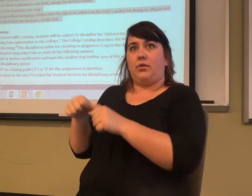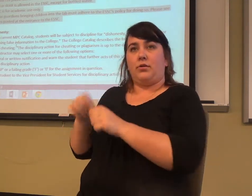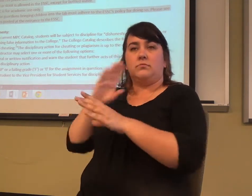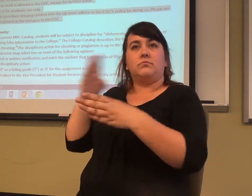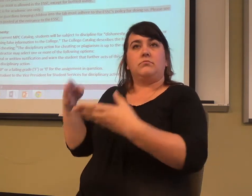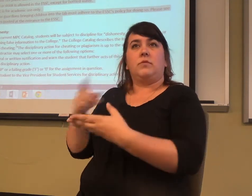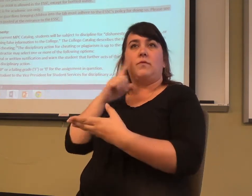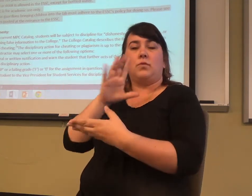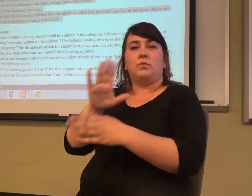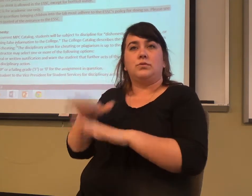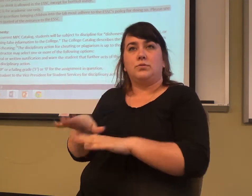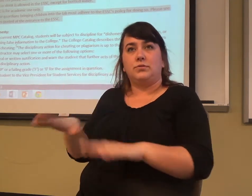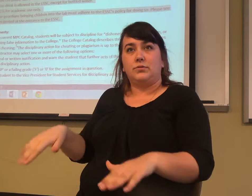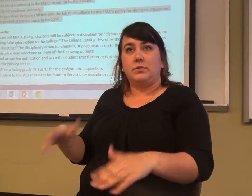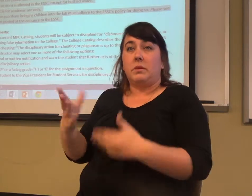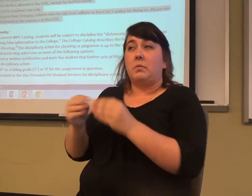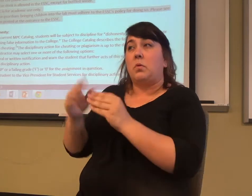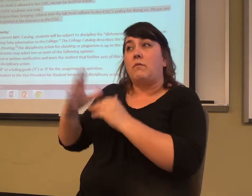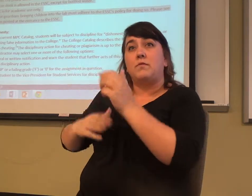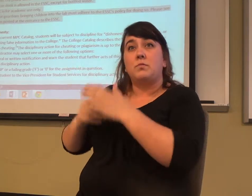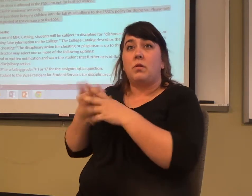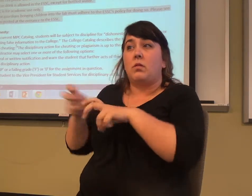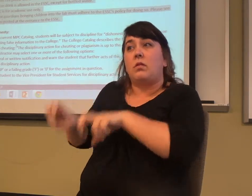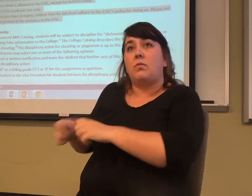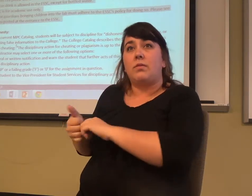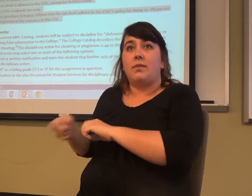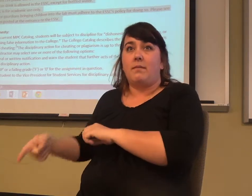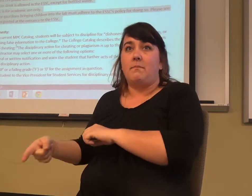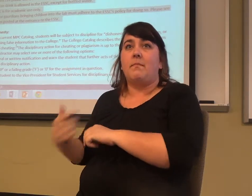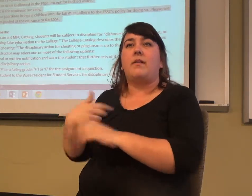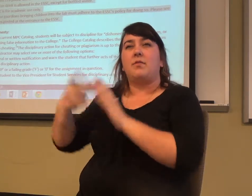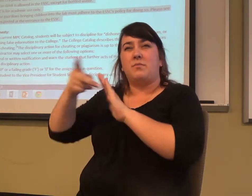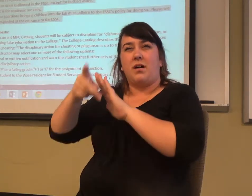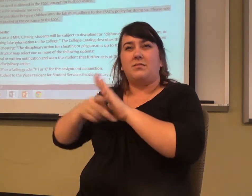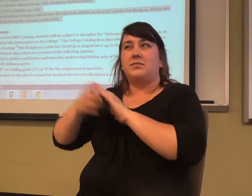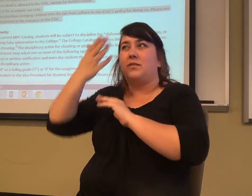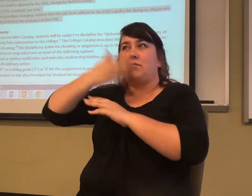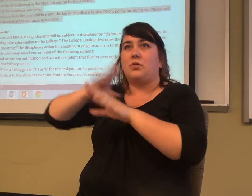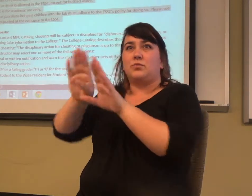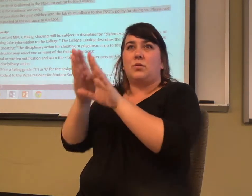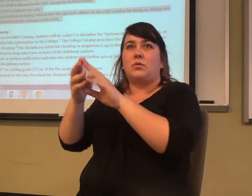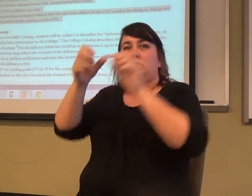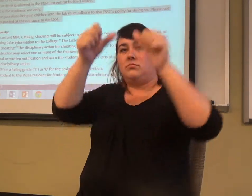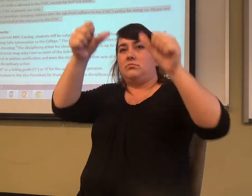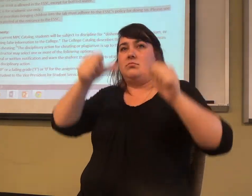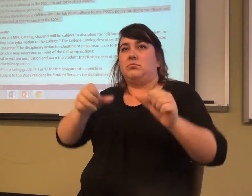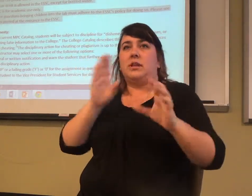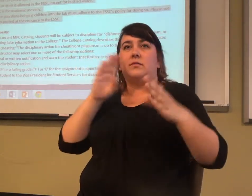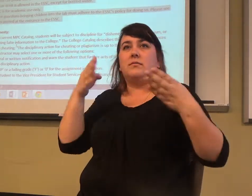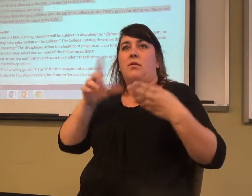you'll probably be more comfortable. And we've got a policy posted by the front door that addresses a couple other concerns about kids in the